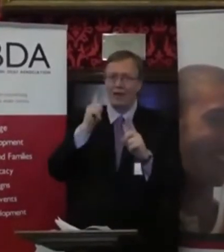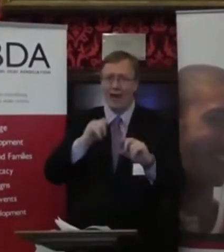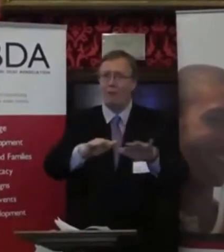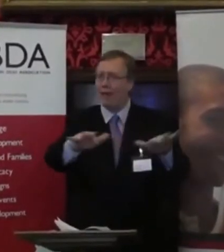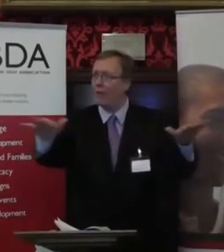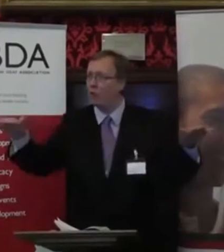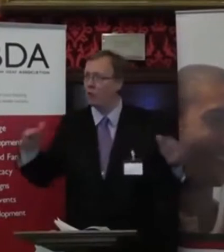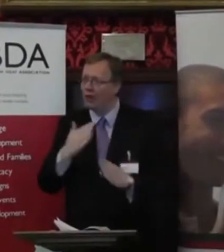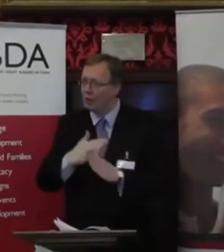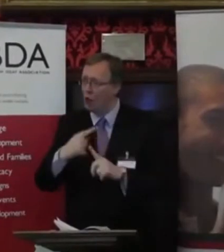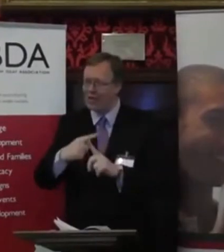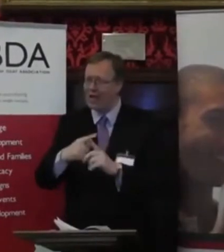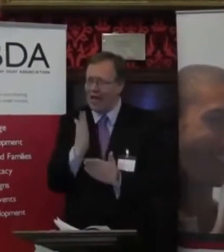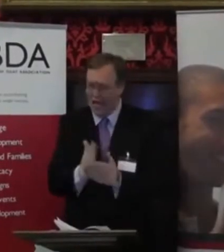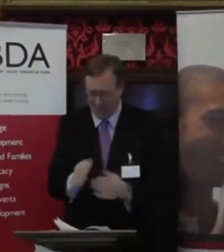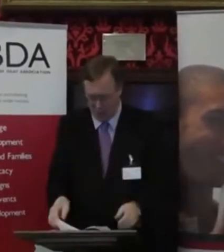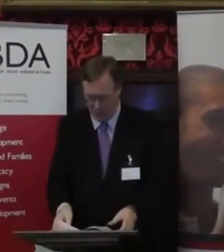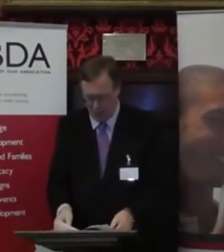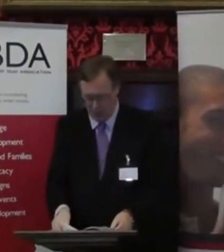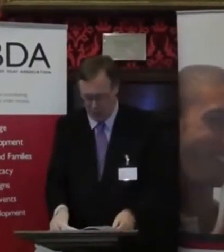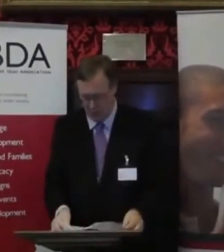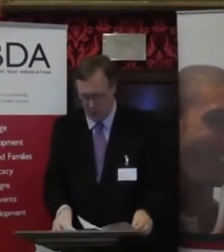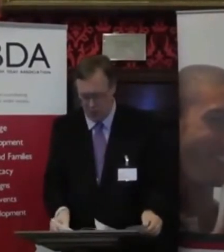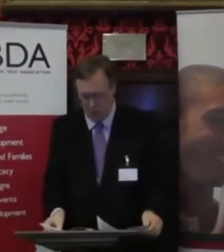Review is that things have improved